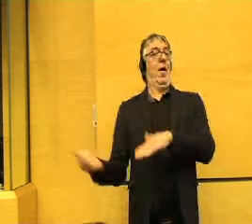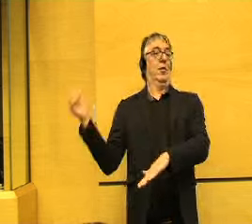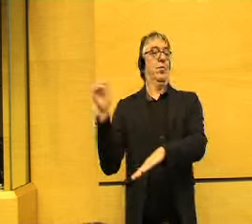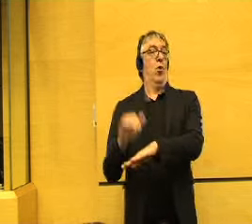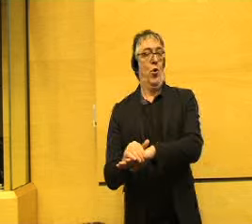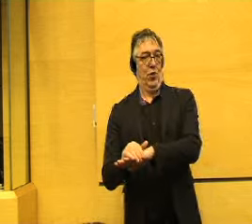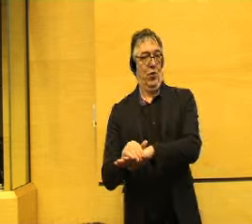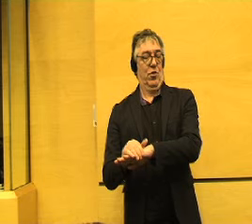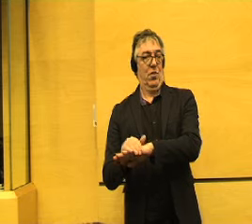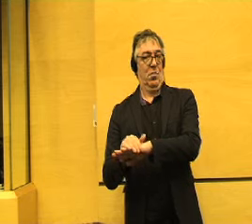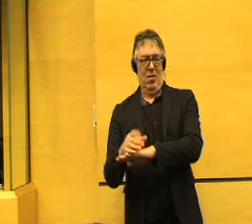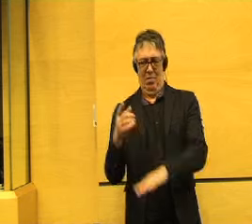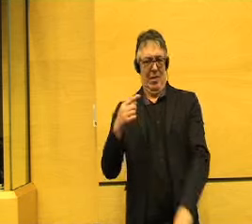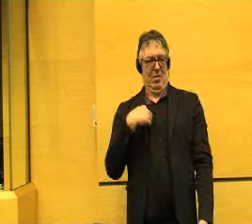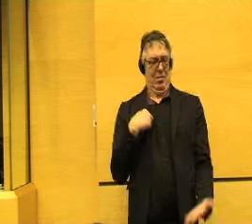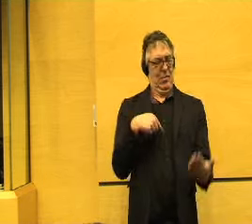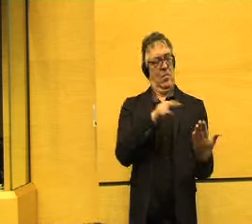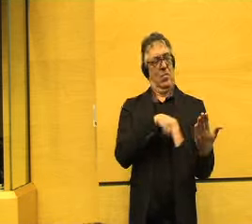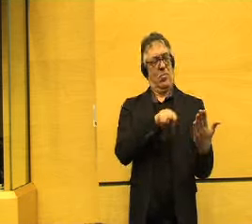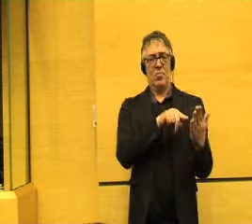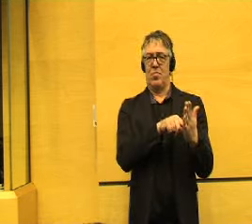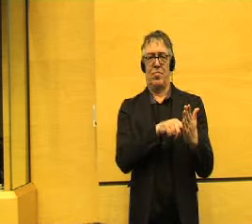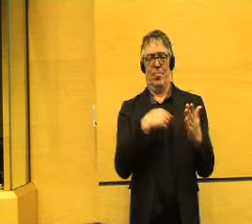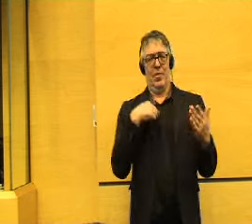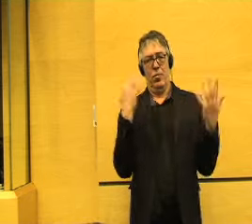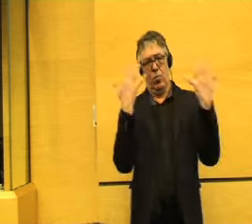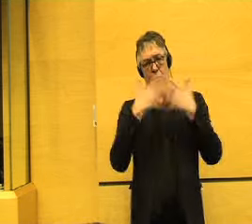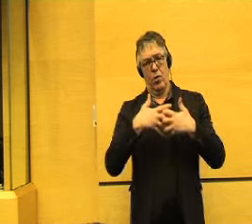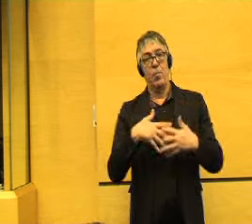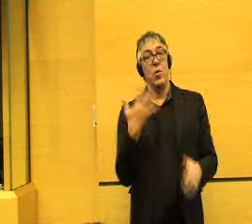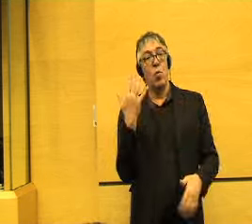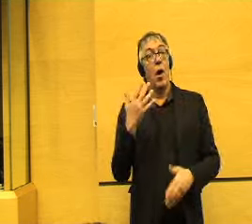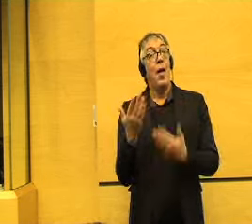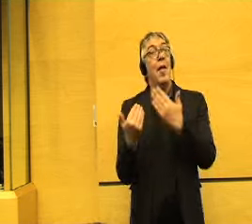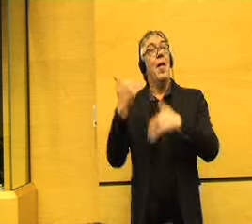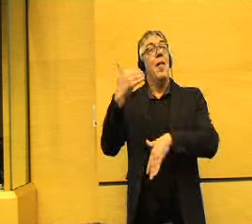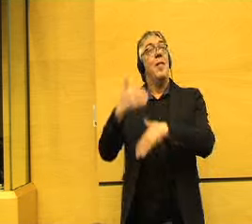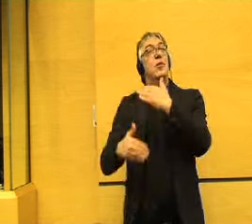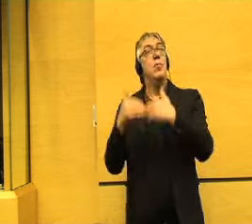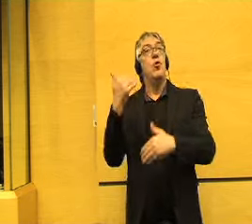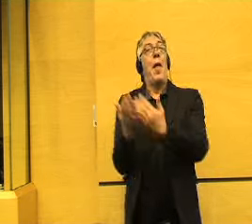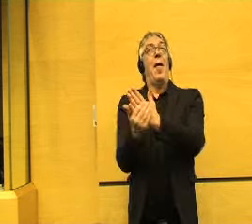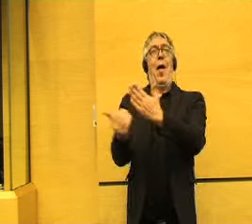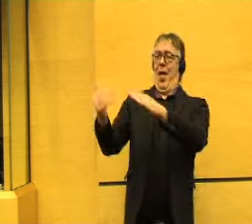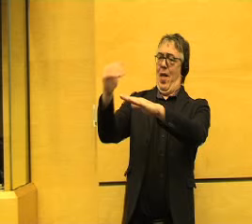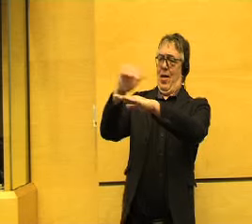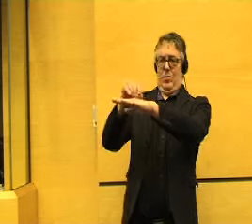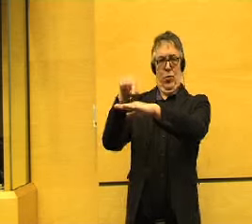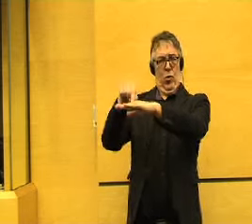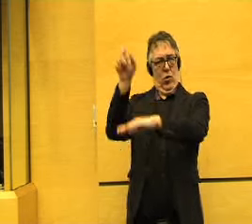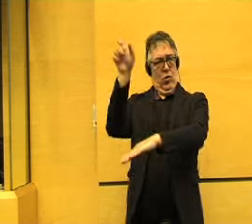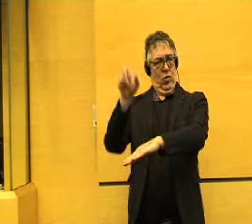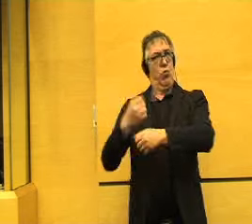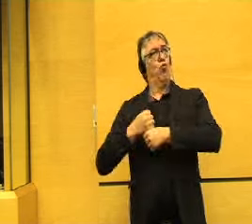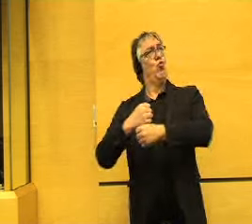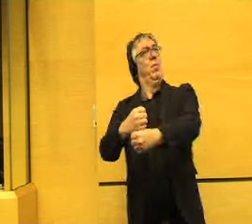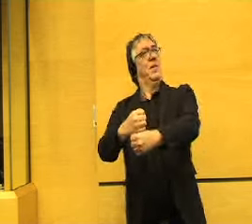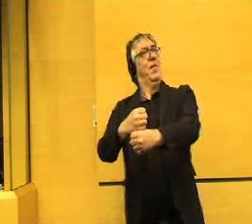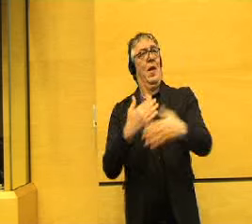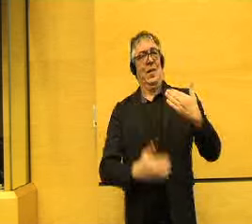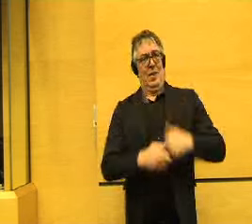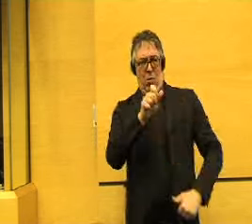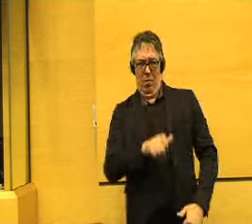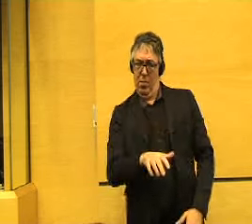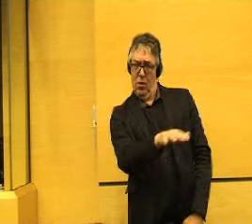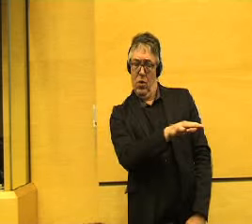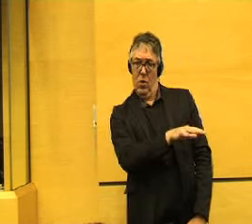and I'm concerned about the fact that a disability expert has to represent persons with disabilities, and I wondered if